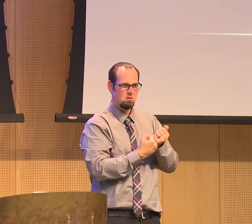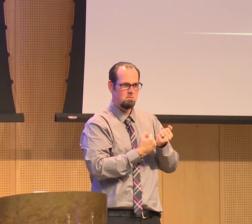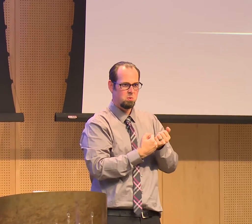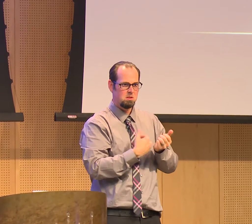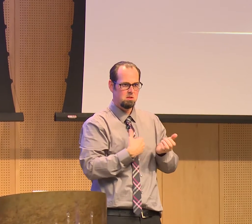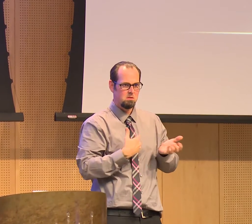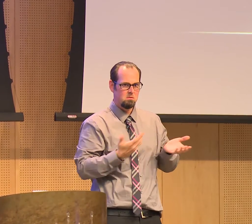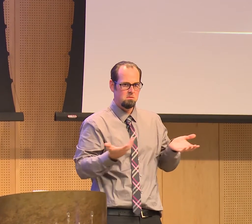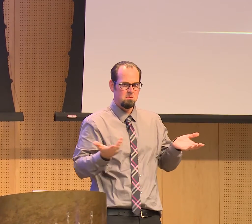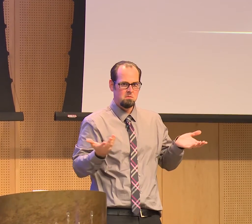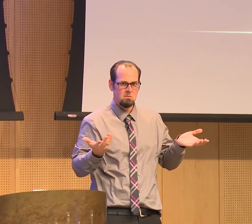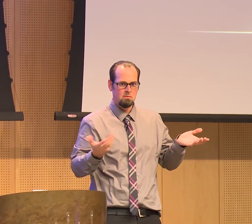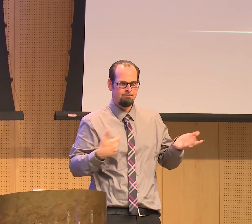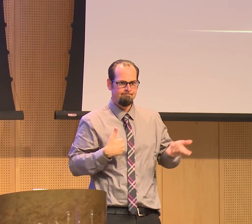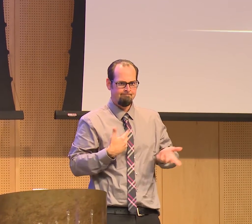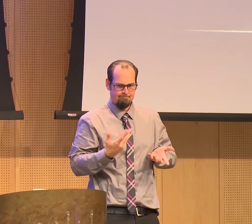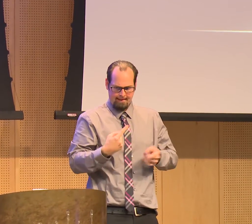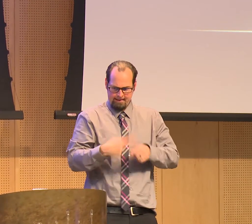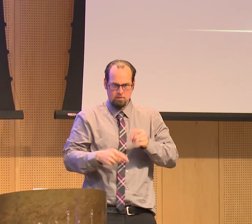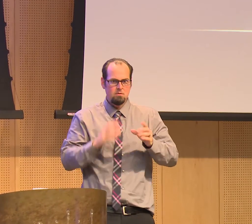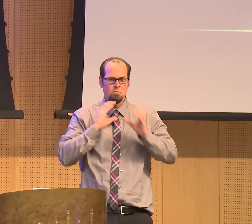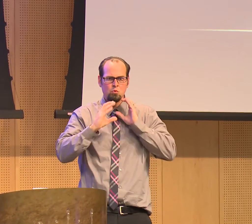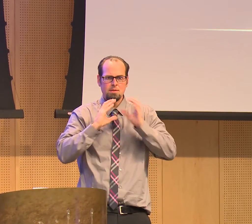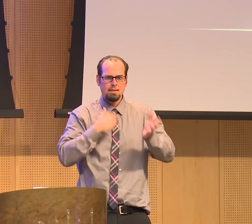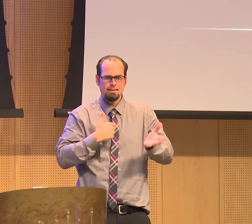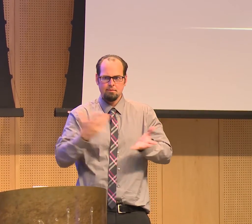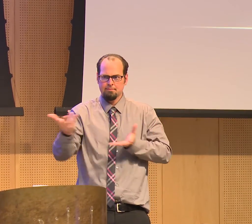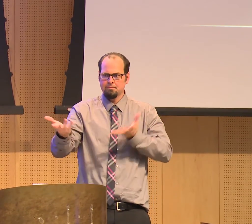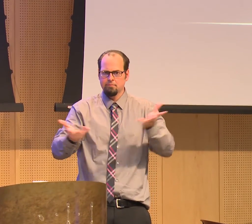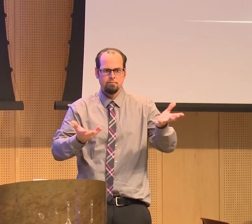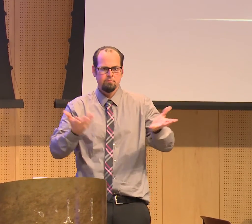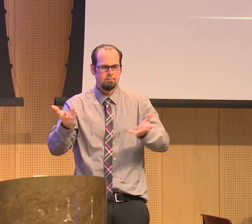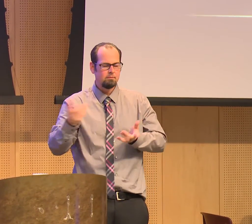And with tech support, I could not communicate with them.